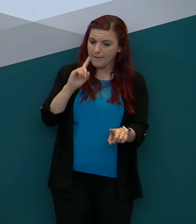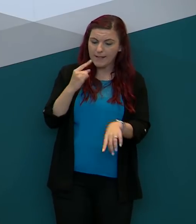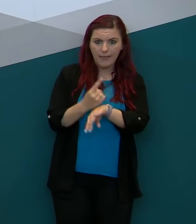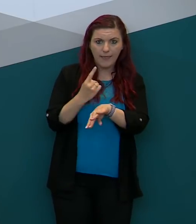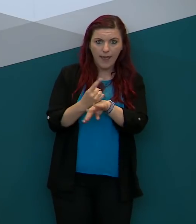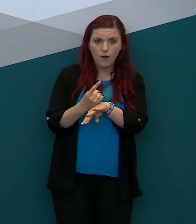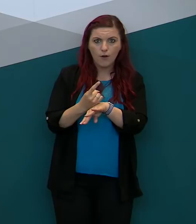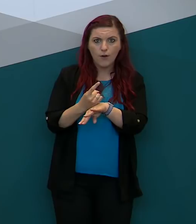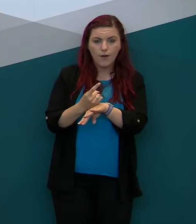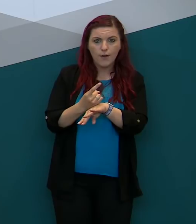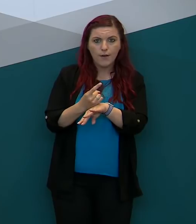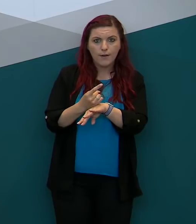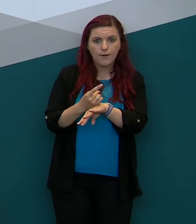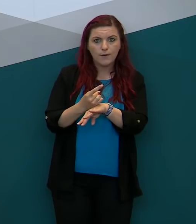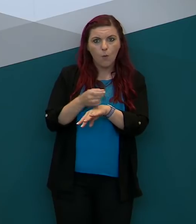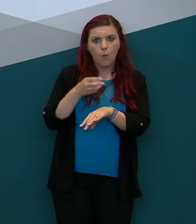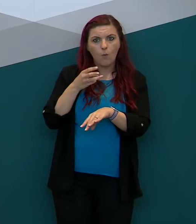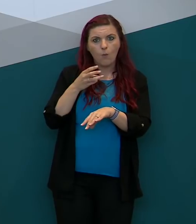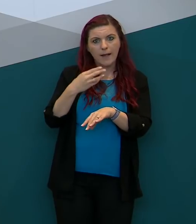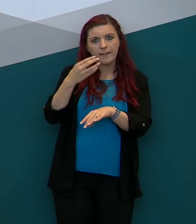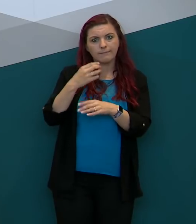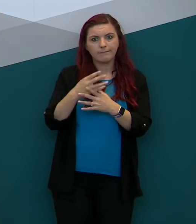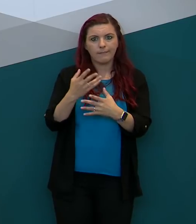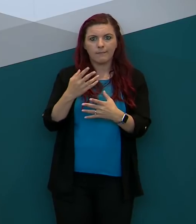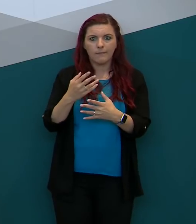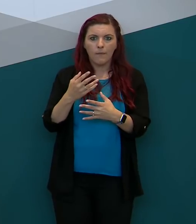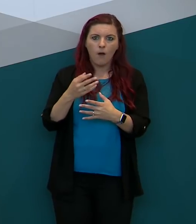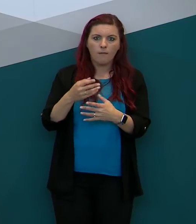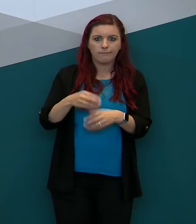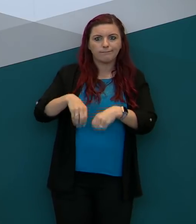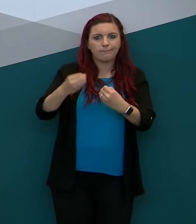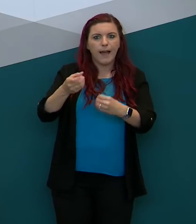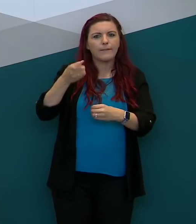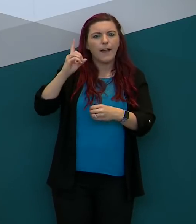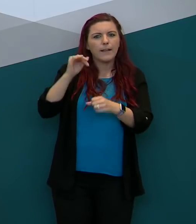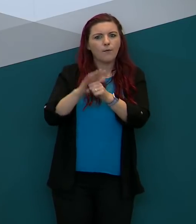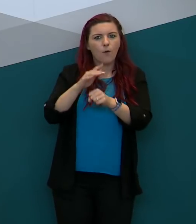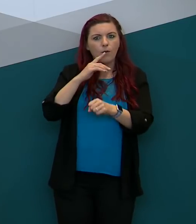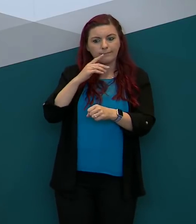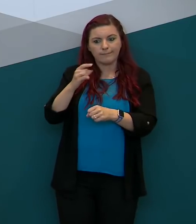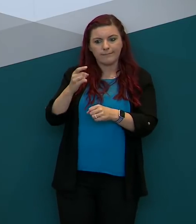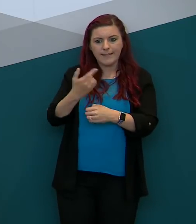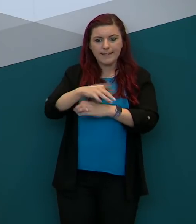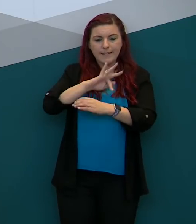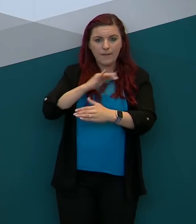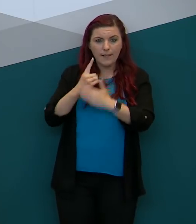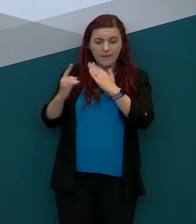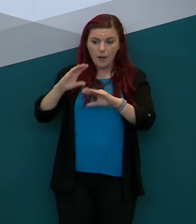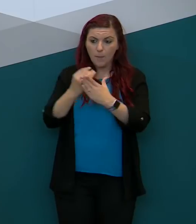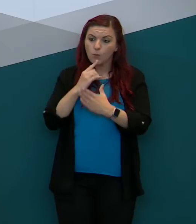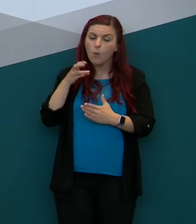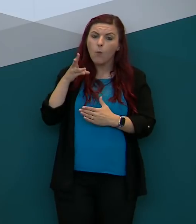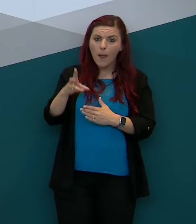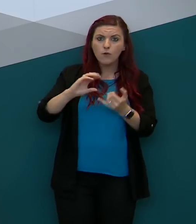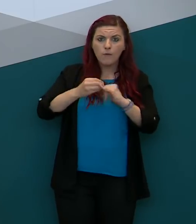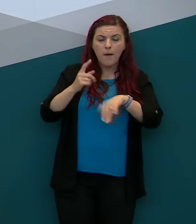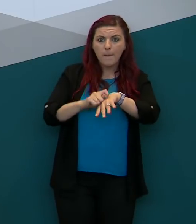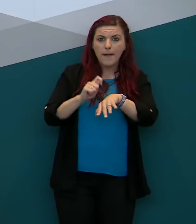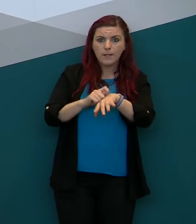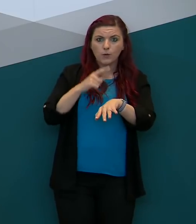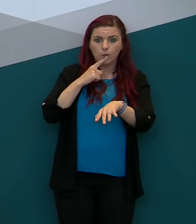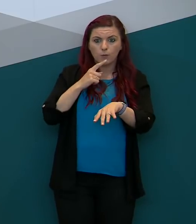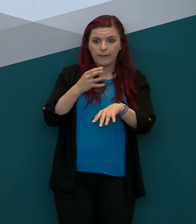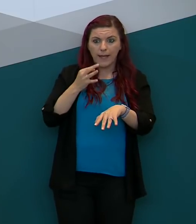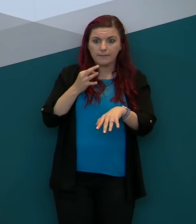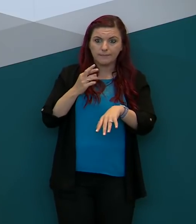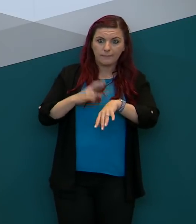isolate as well. So we are trying to get it down as quickly as we can, but because of the different steps in the pathway right through to contact tracing, it's difficult to get it down to the same